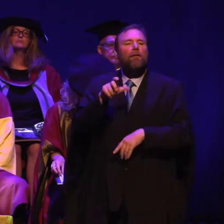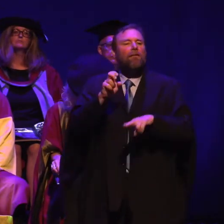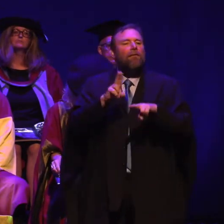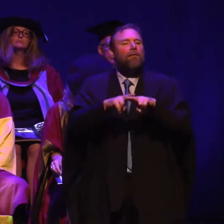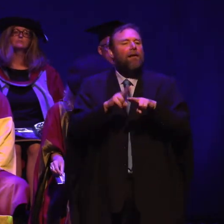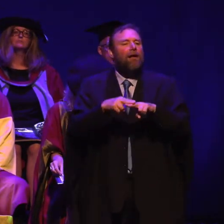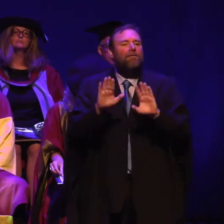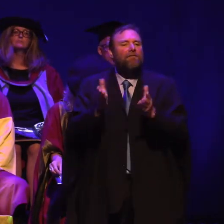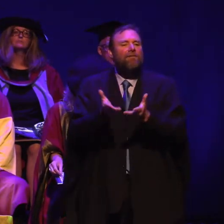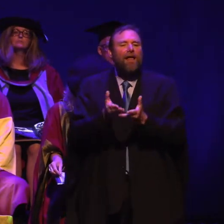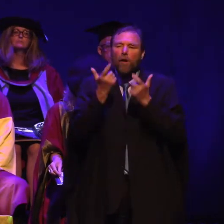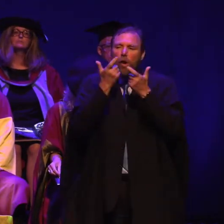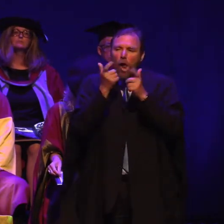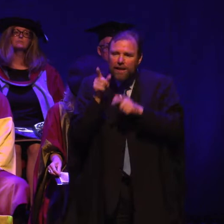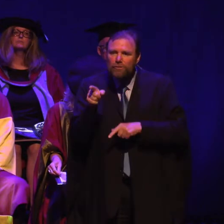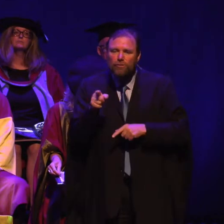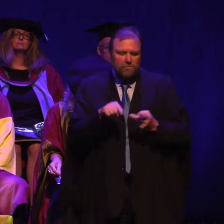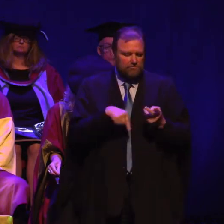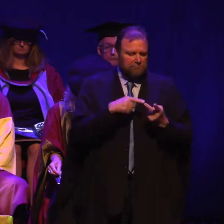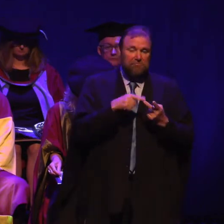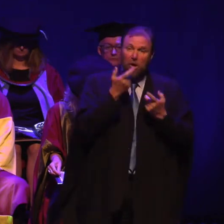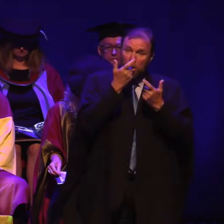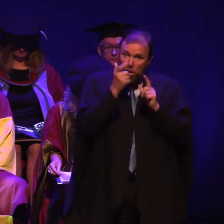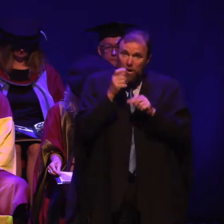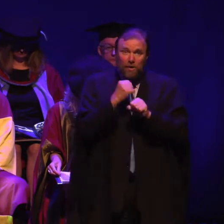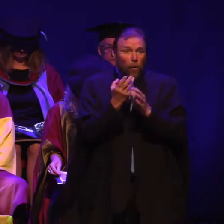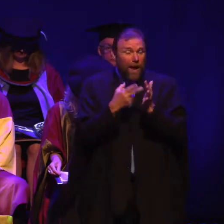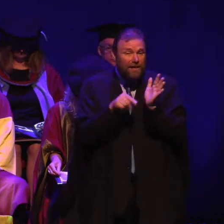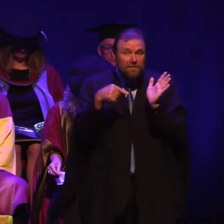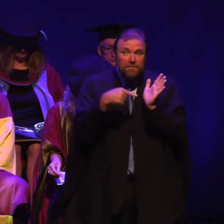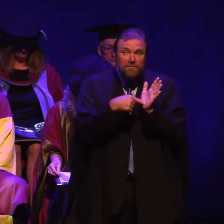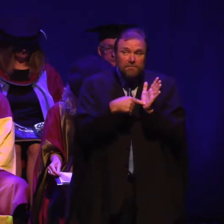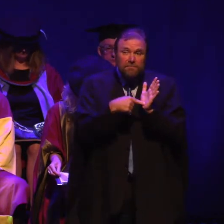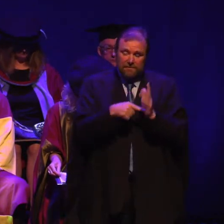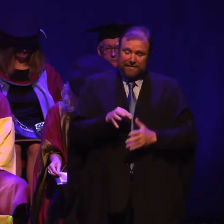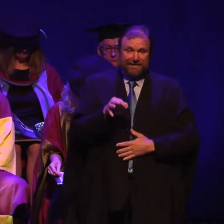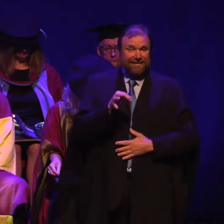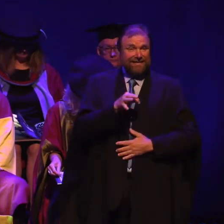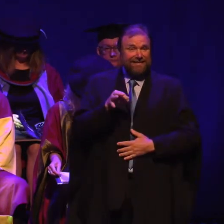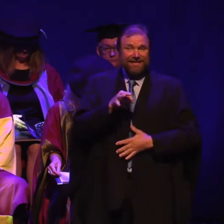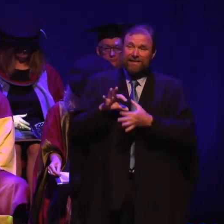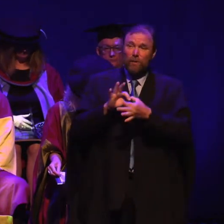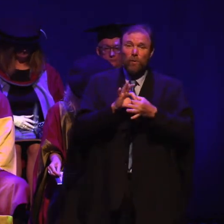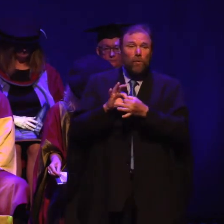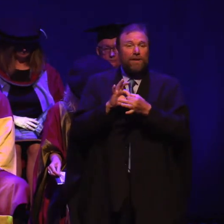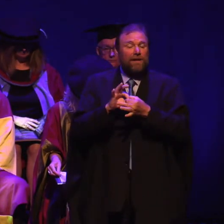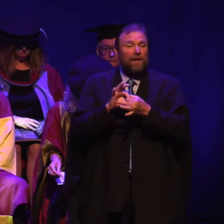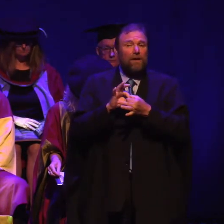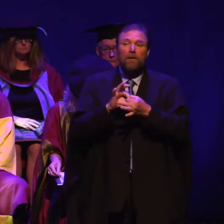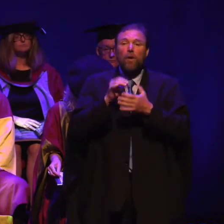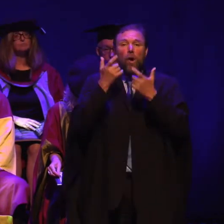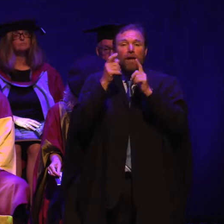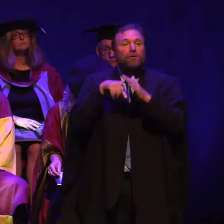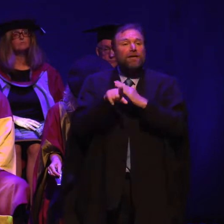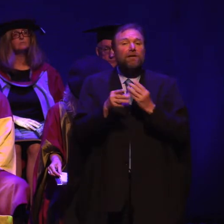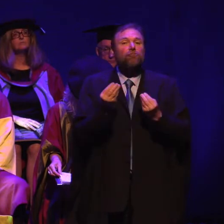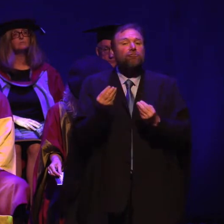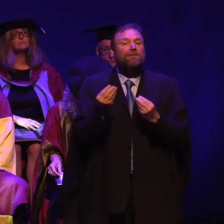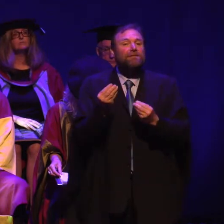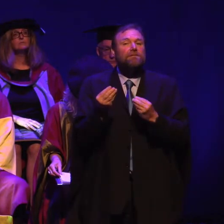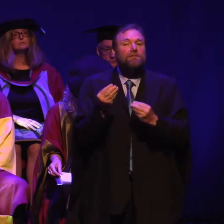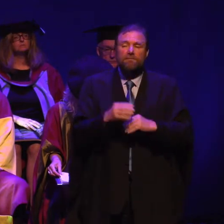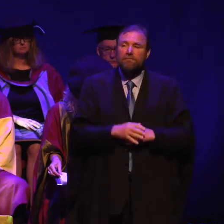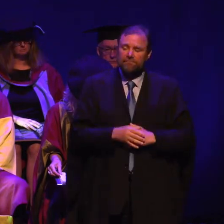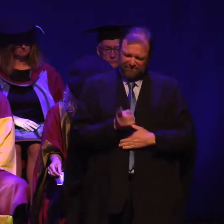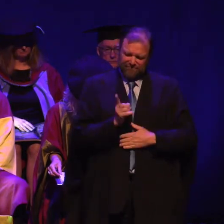Vale College, Colleague Gwent, and City Unity College in Greece, one of our 13